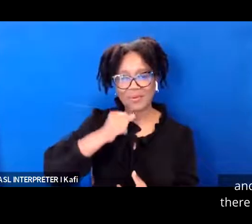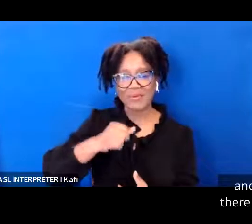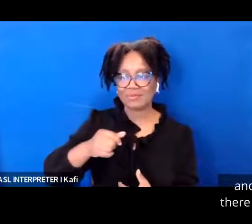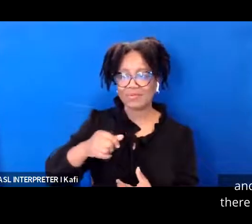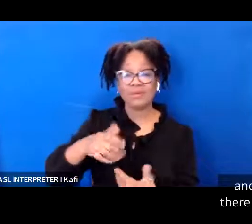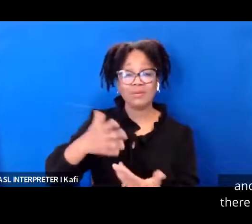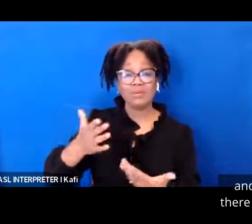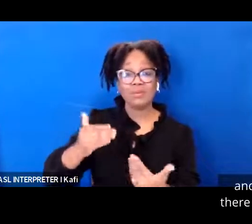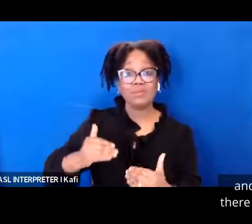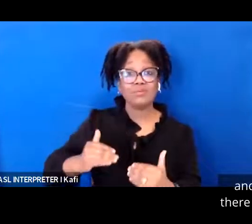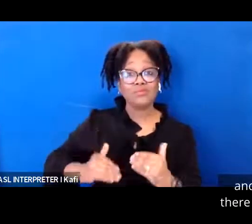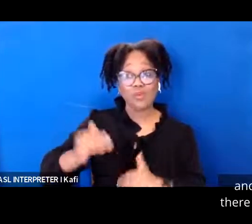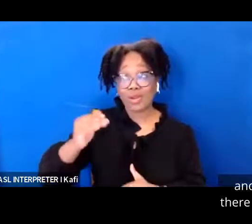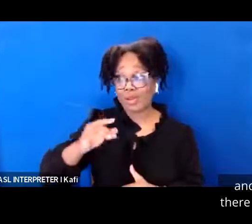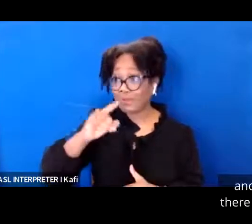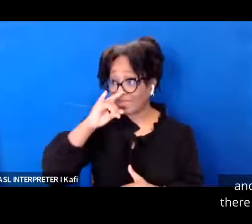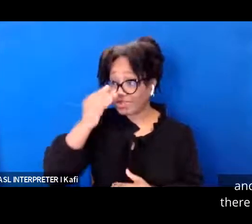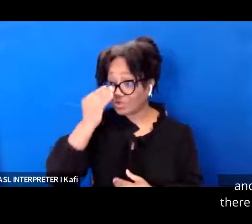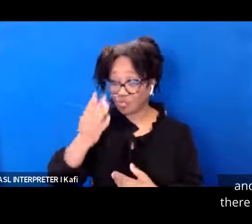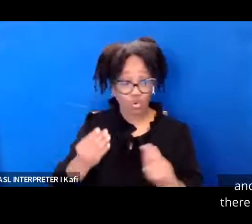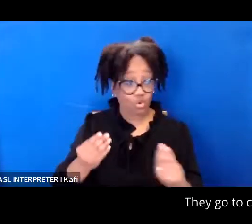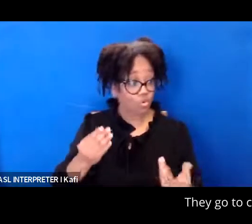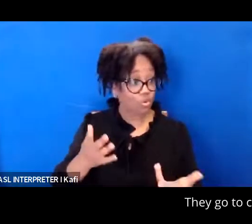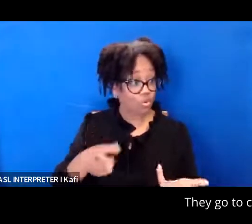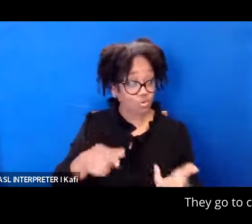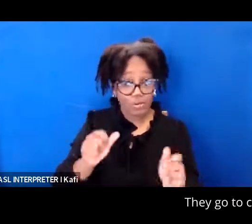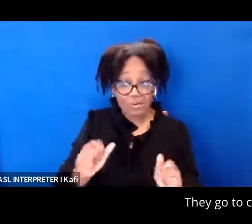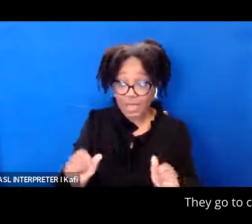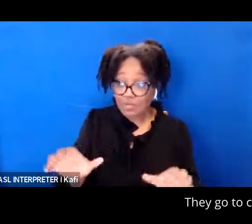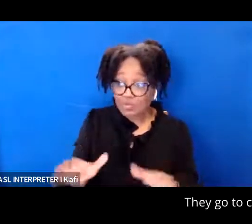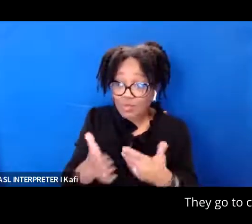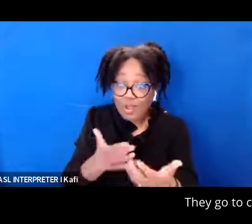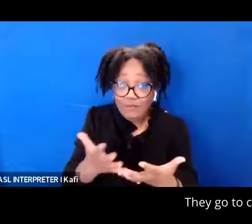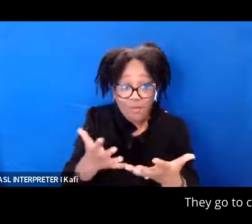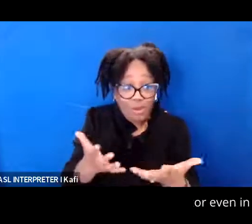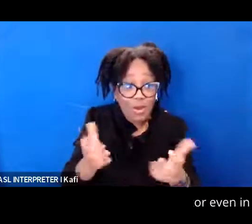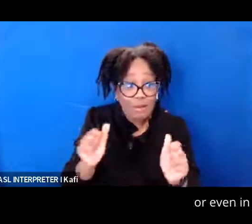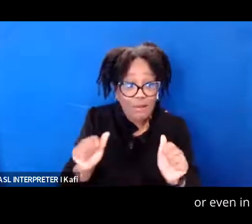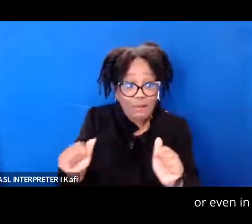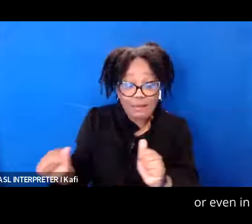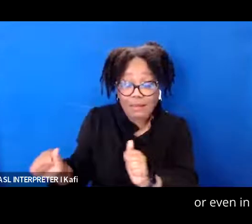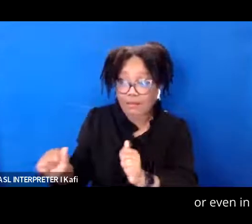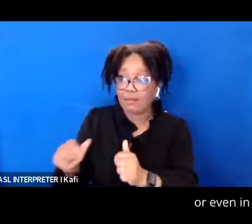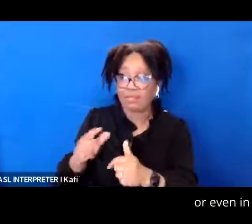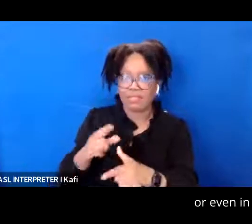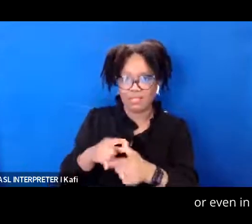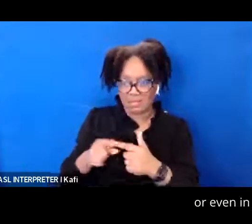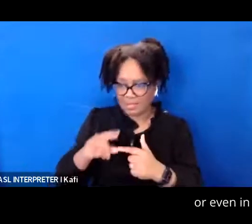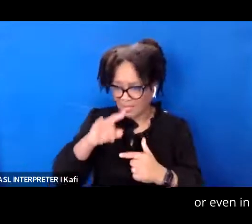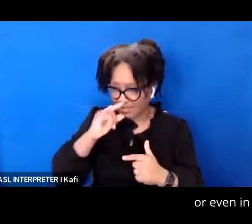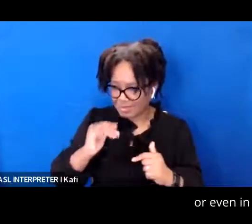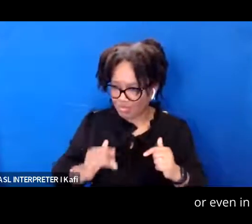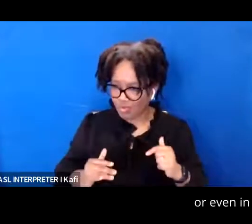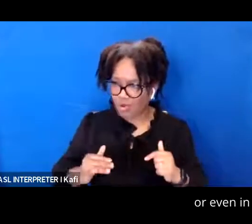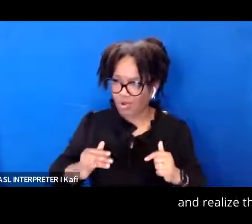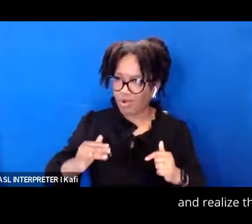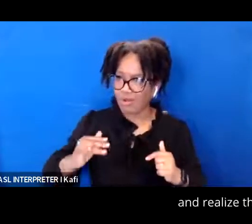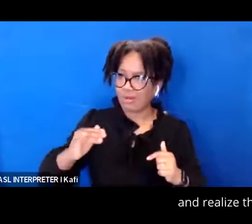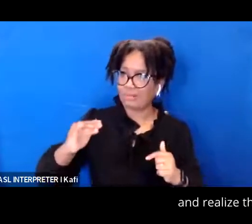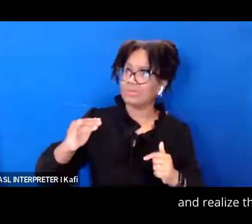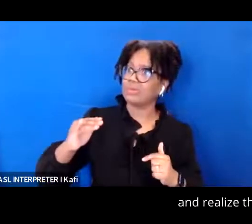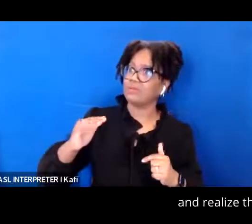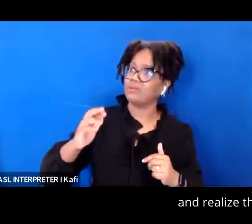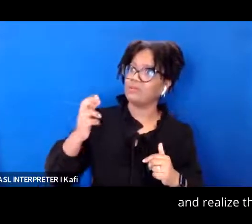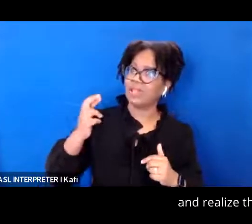and they realize that there are barriers to that they go to college or in the workforce or even in just the world in general and